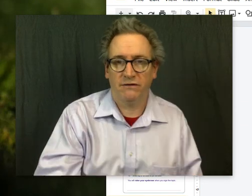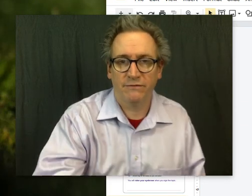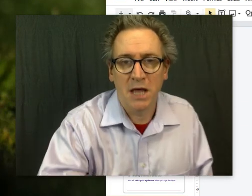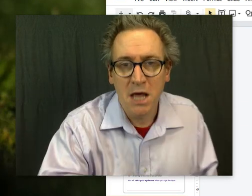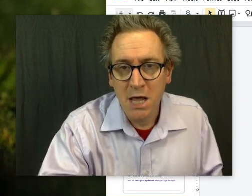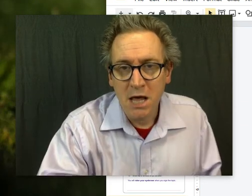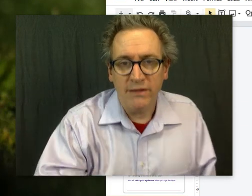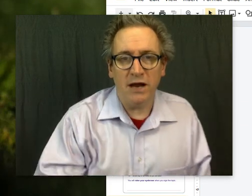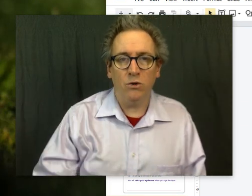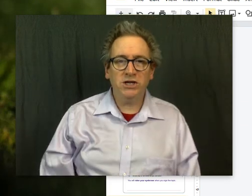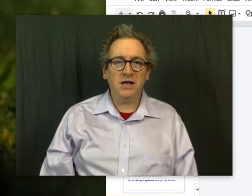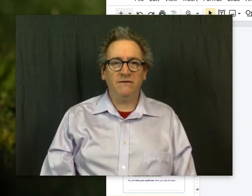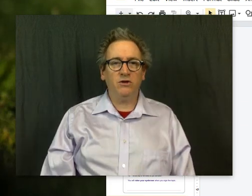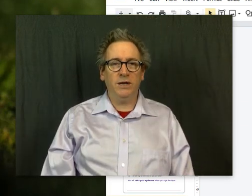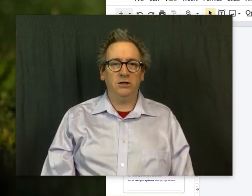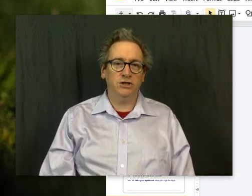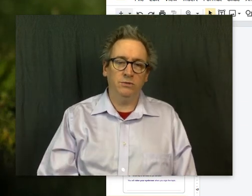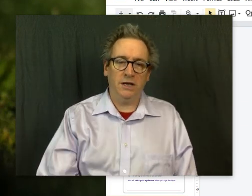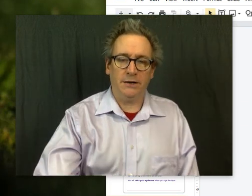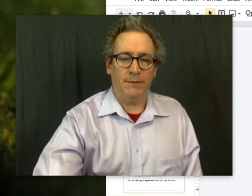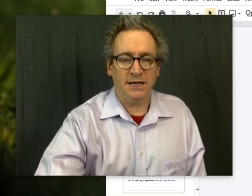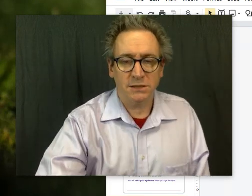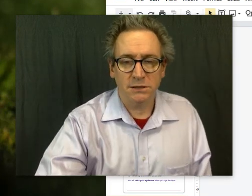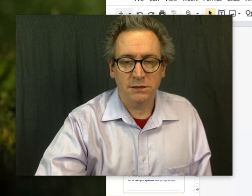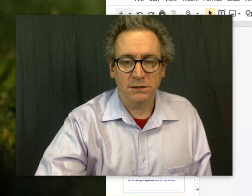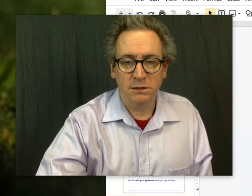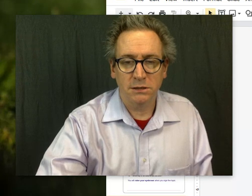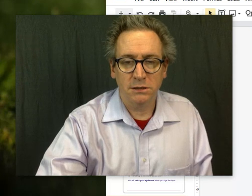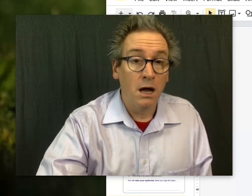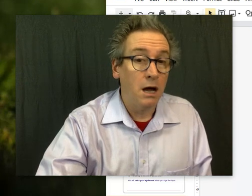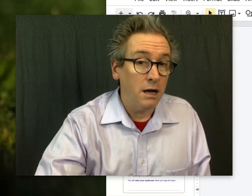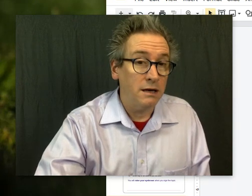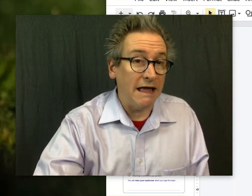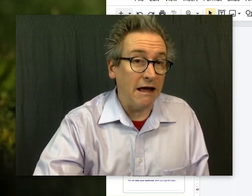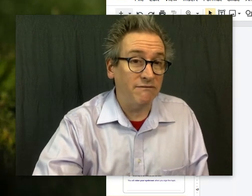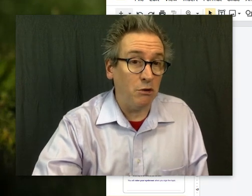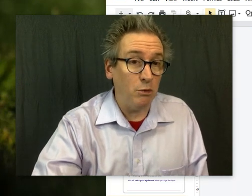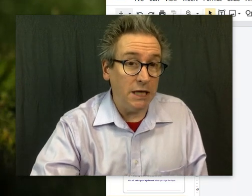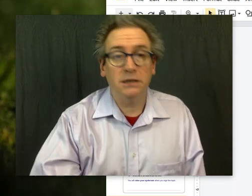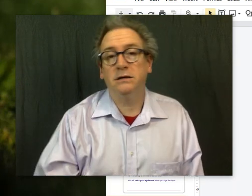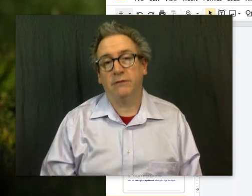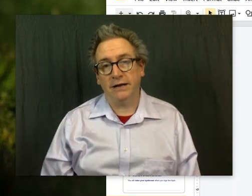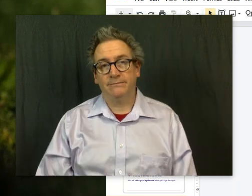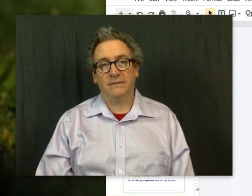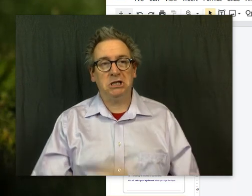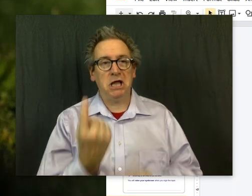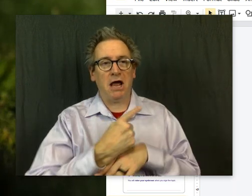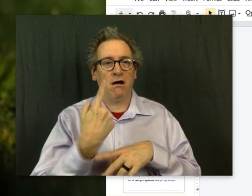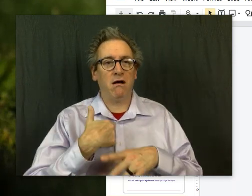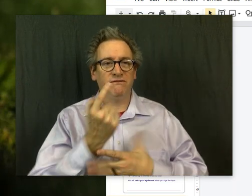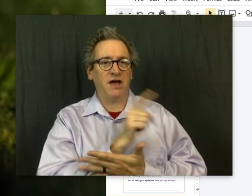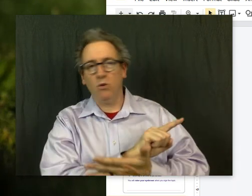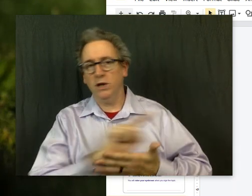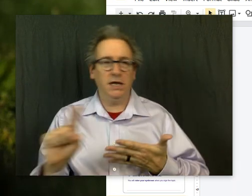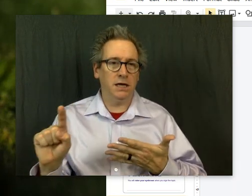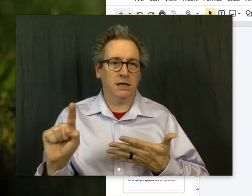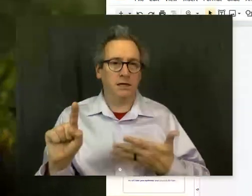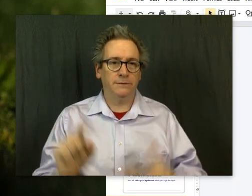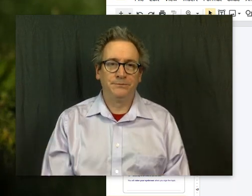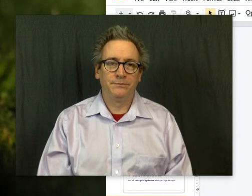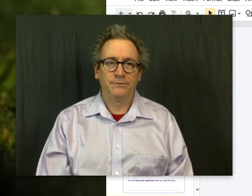definition of. Then which day of the week do you like best? Day of the week, right? Day of the